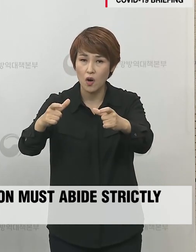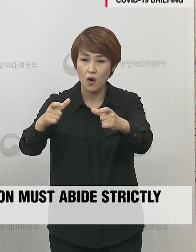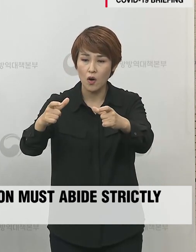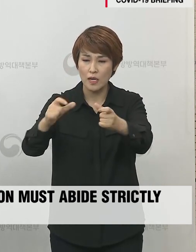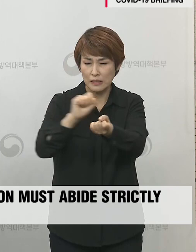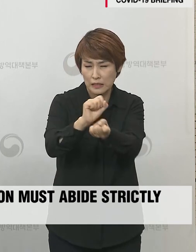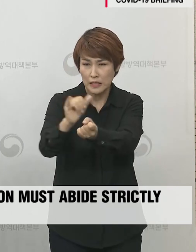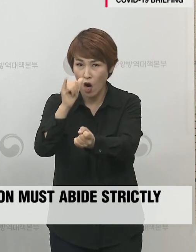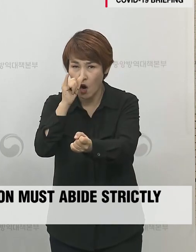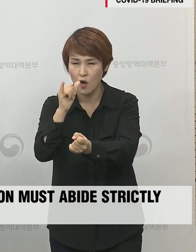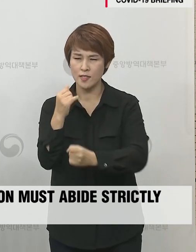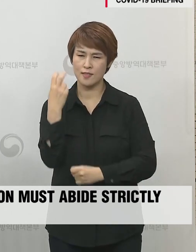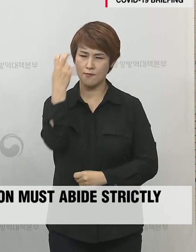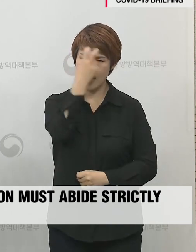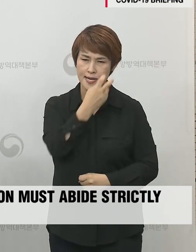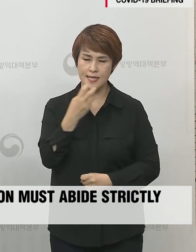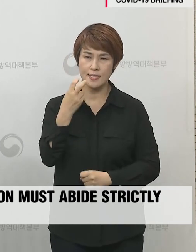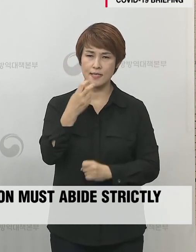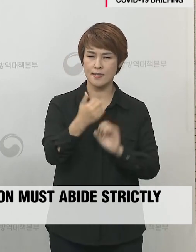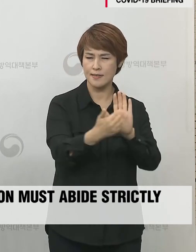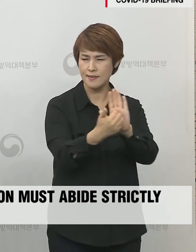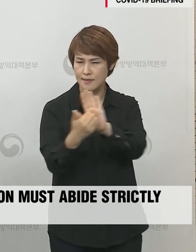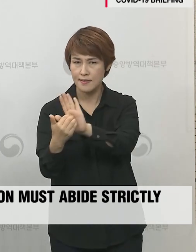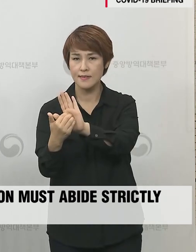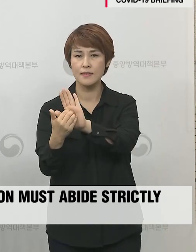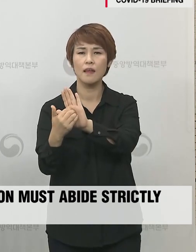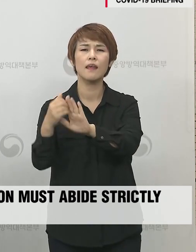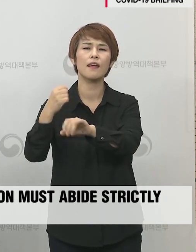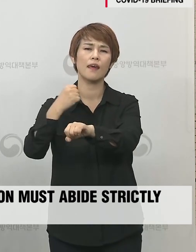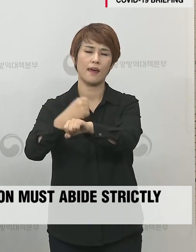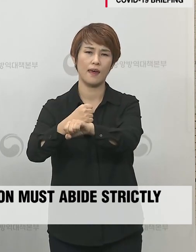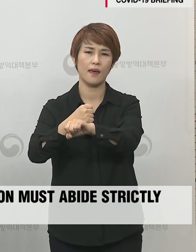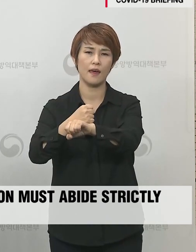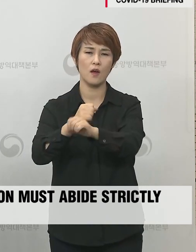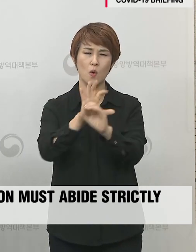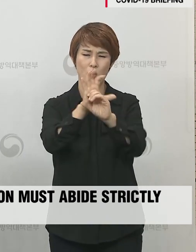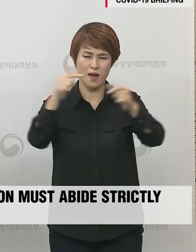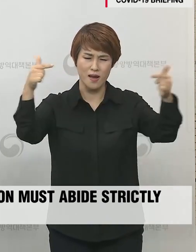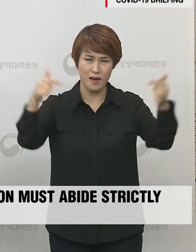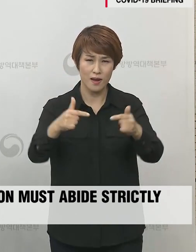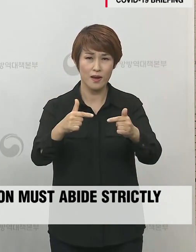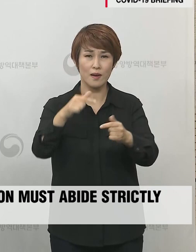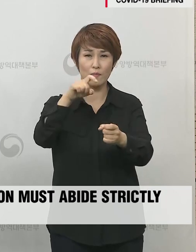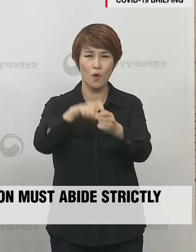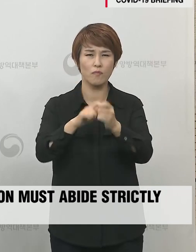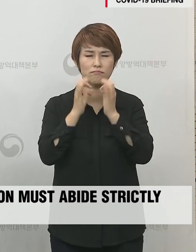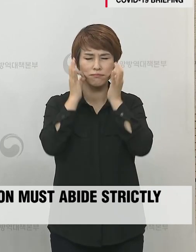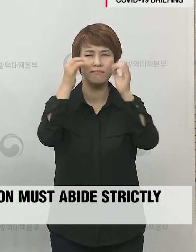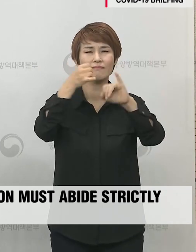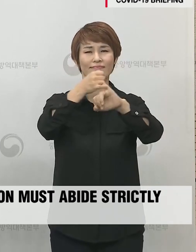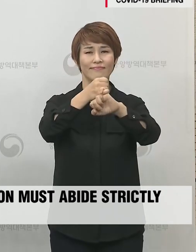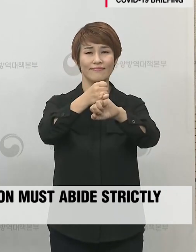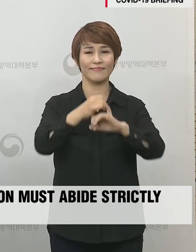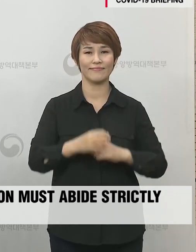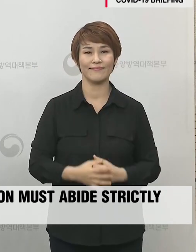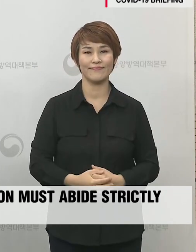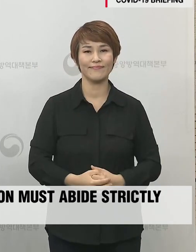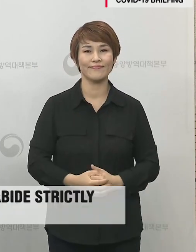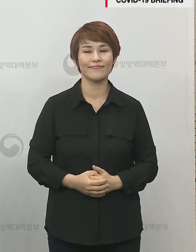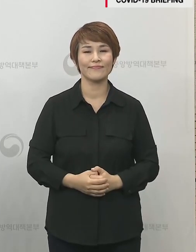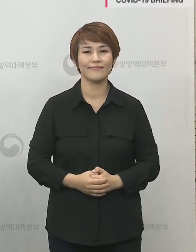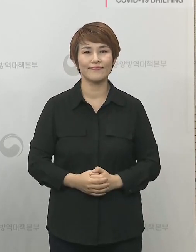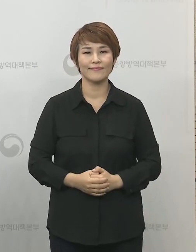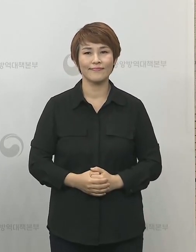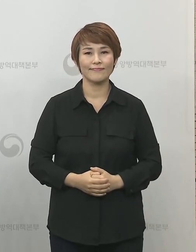virus, and we will be continuing to manage and control the system on a great level. Thank you